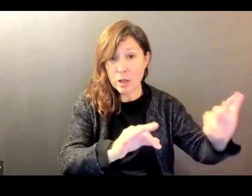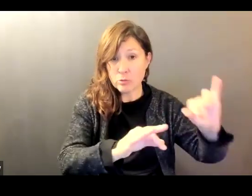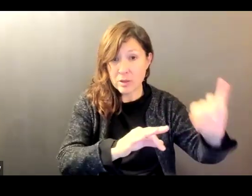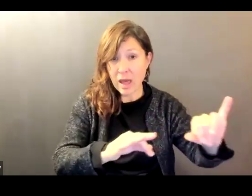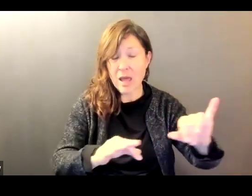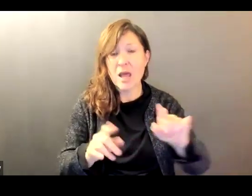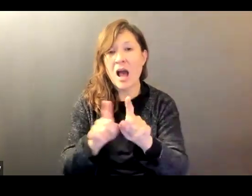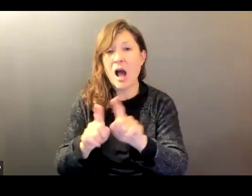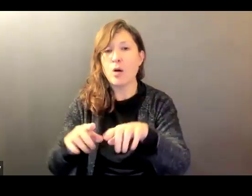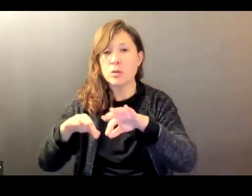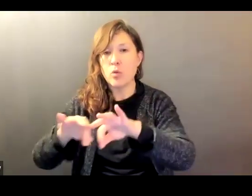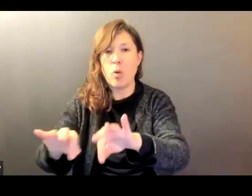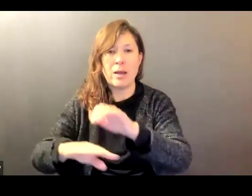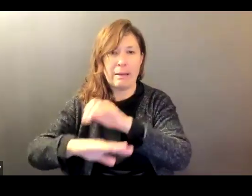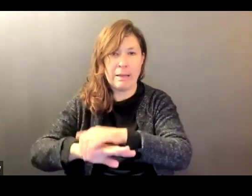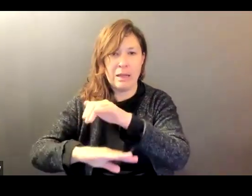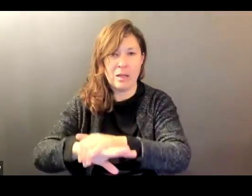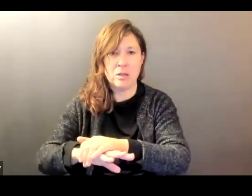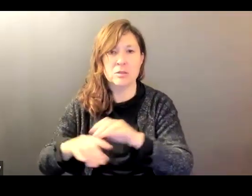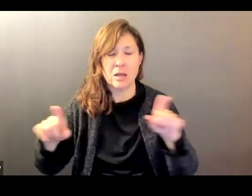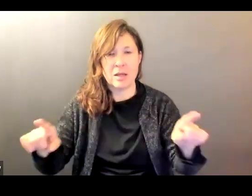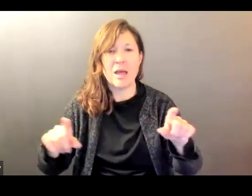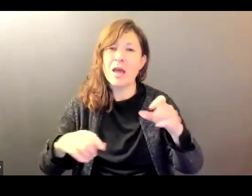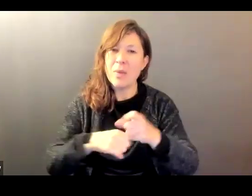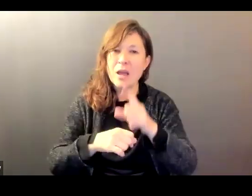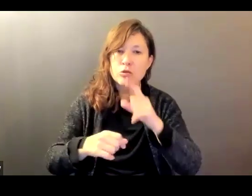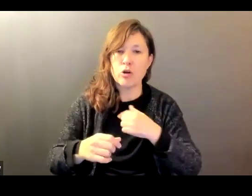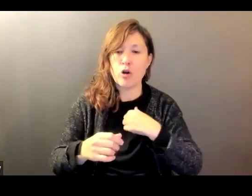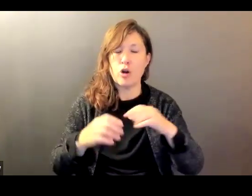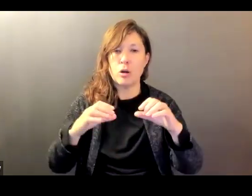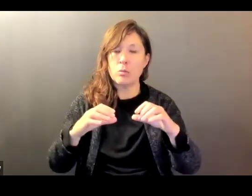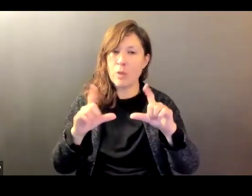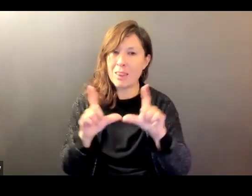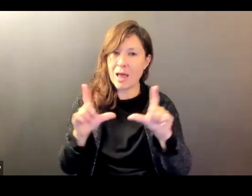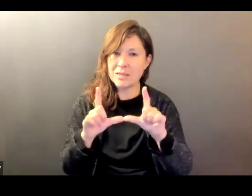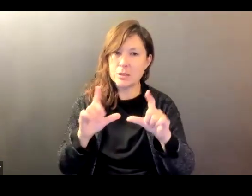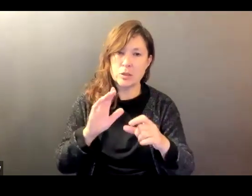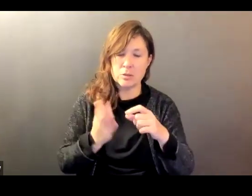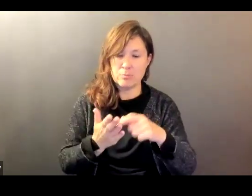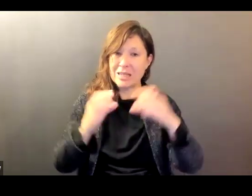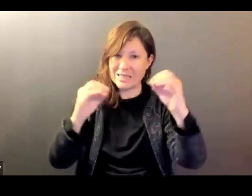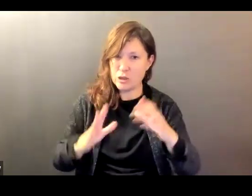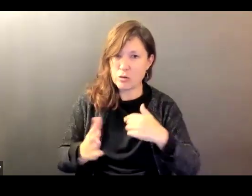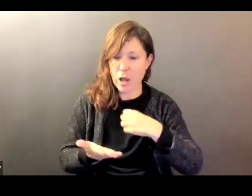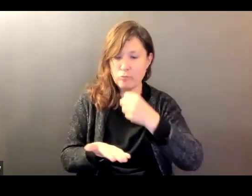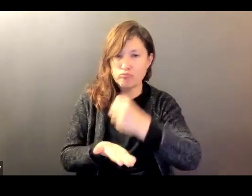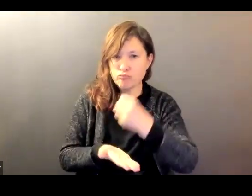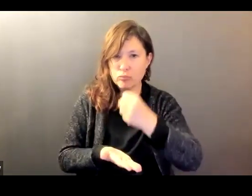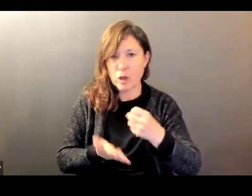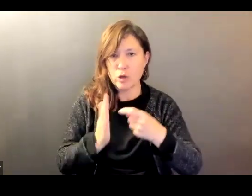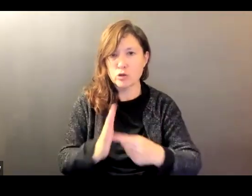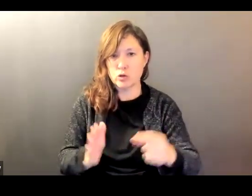endorsement to have that. And have obviously the language proficiency to do that. And then the teacher would have the regular